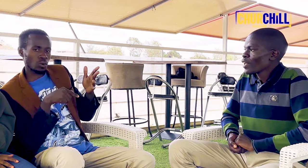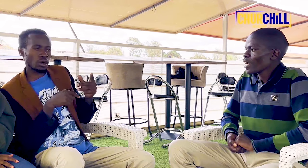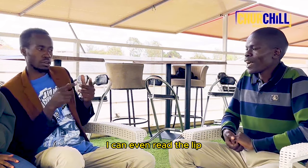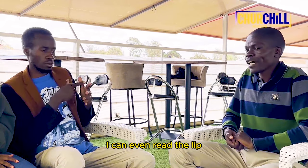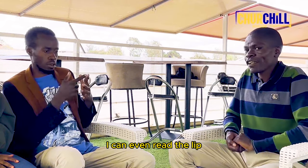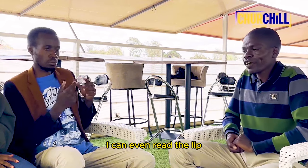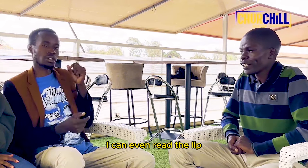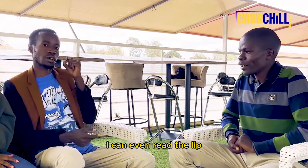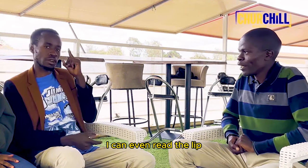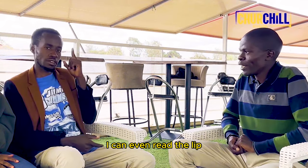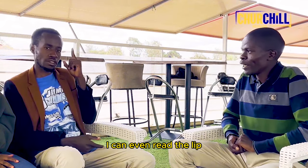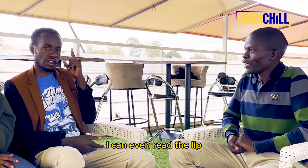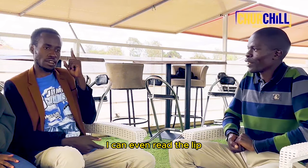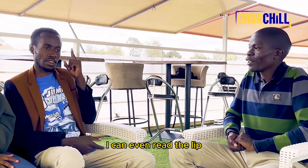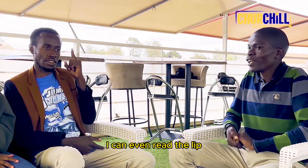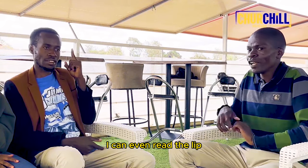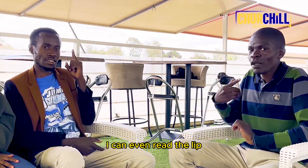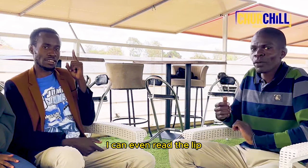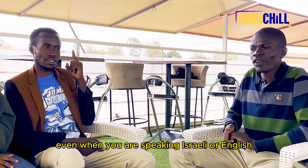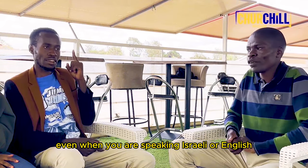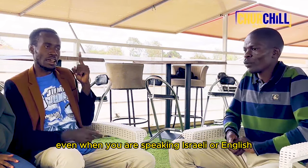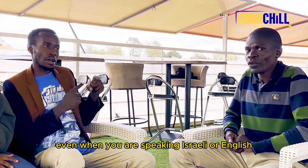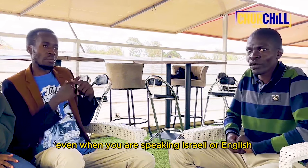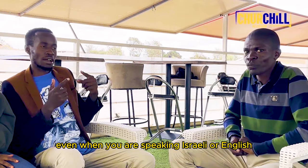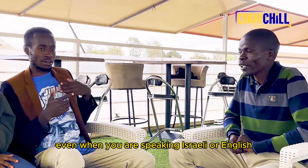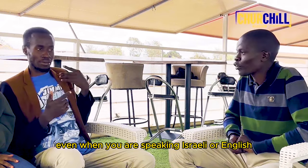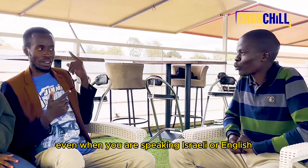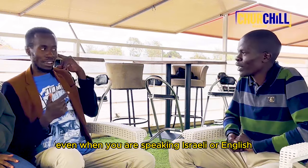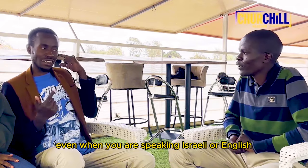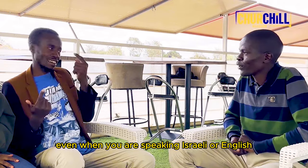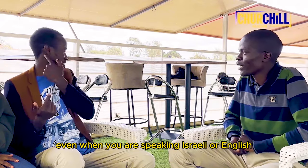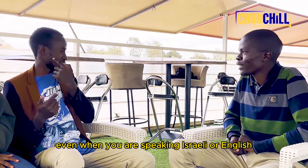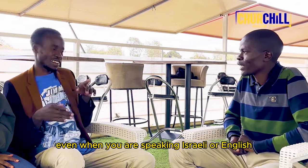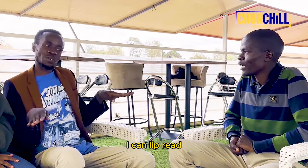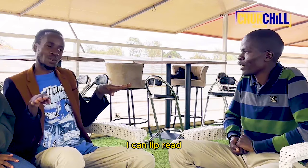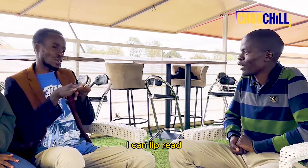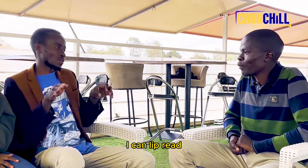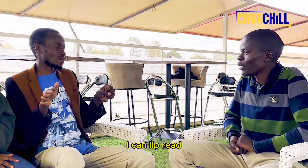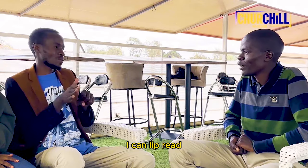I can even read the lip. Even when you are speaking Kiswahili or English, I can lip read.